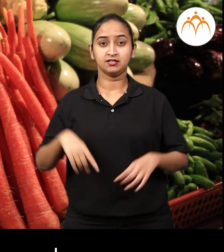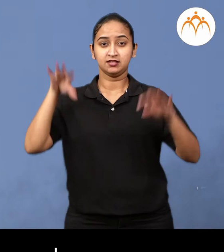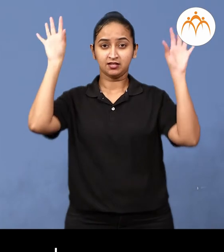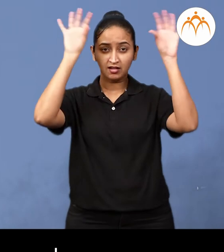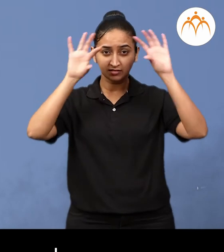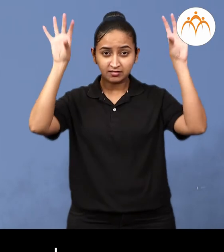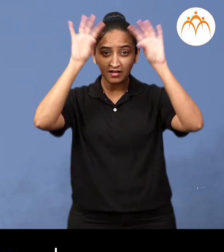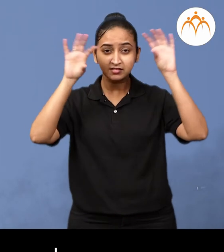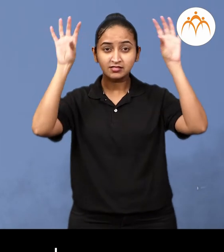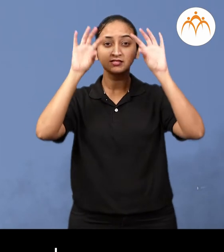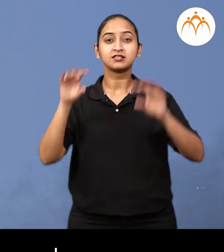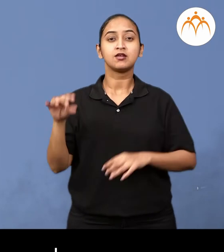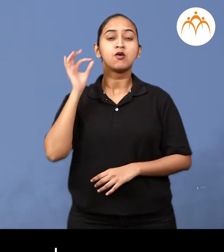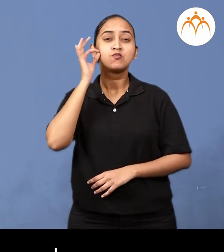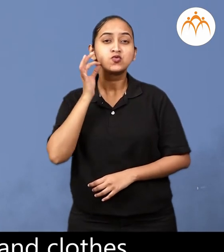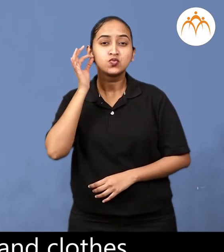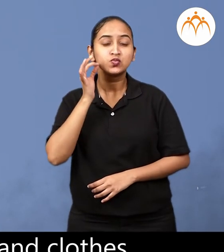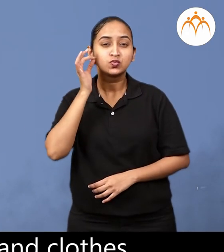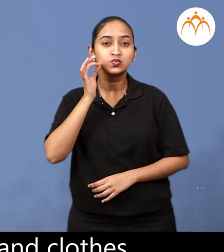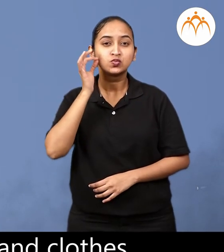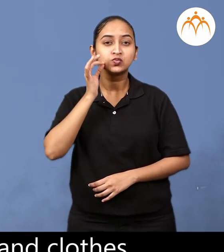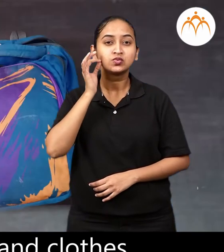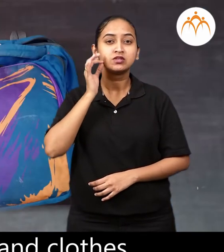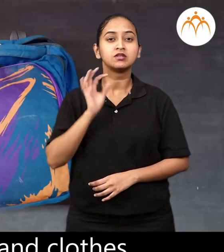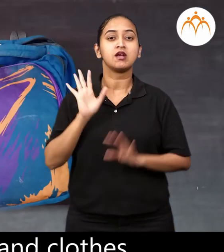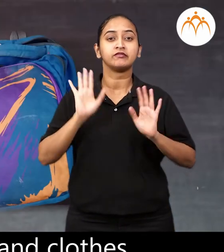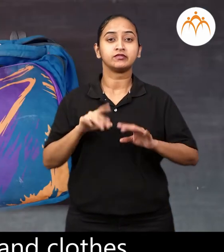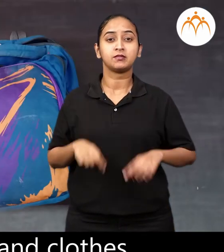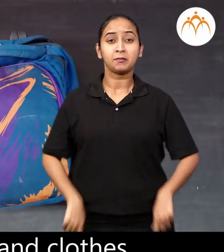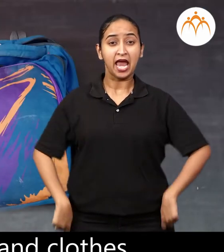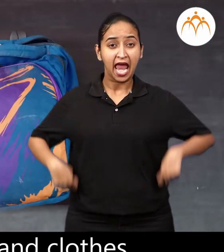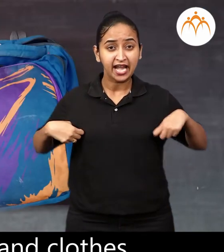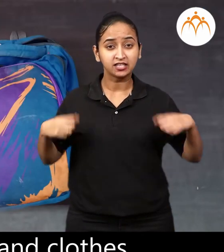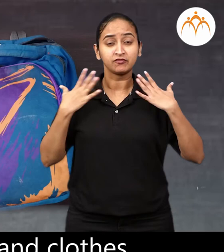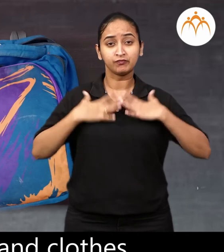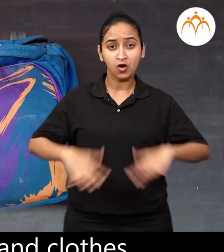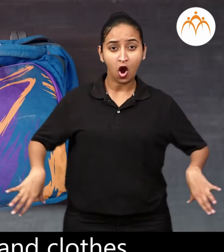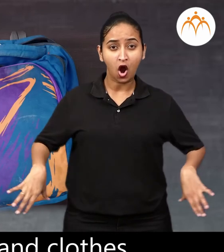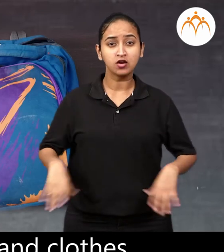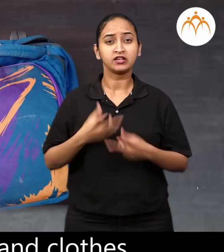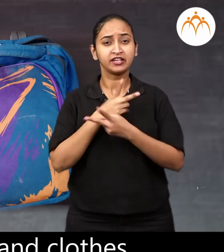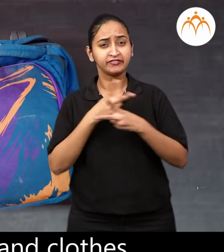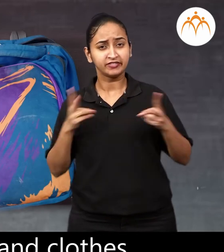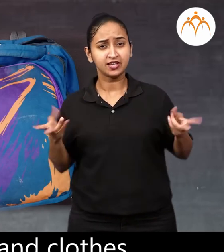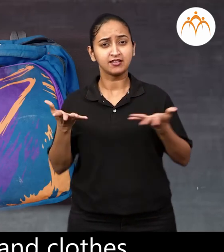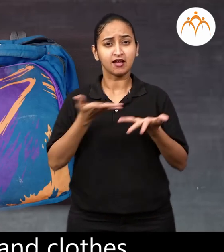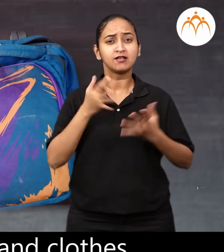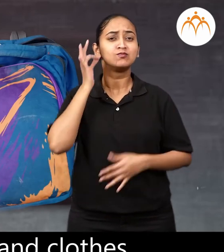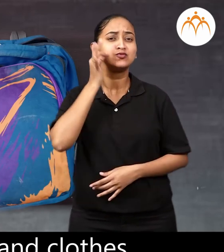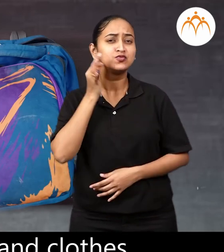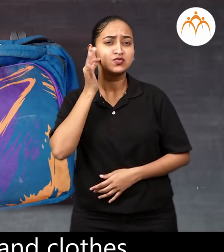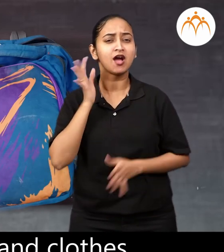colored, the sky is of blue color. Our pants, frocks and clothes are of